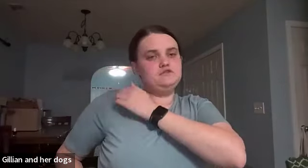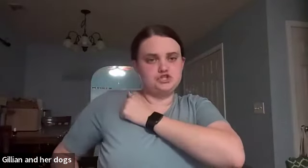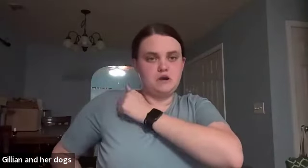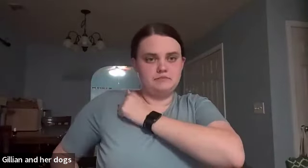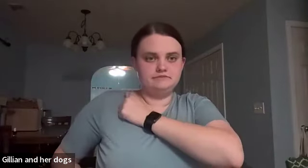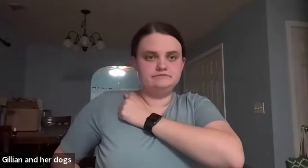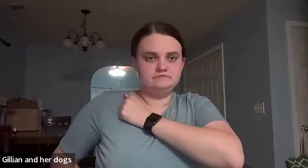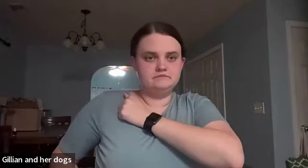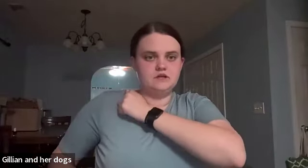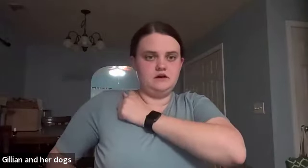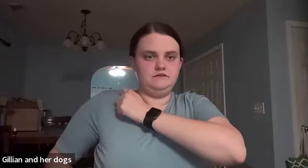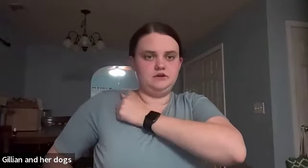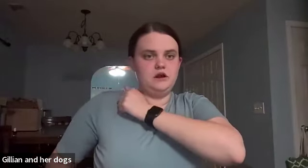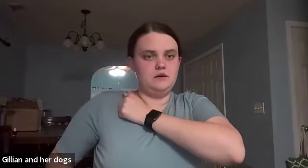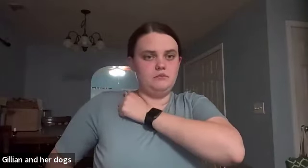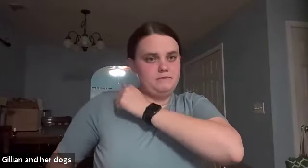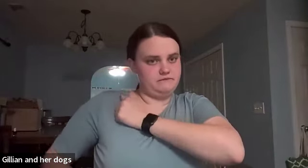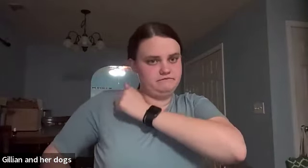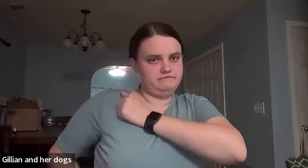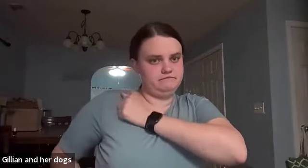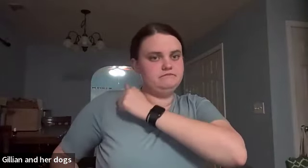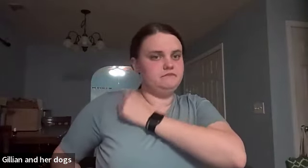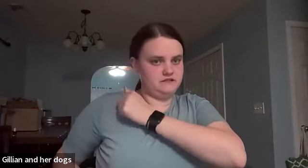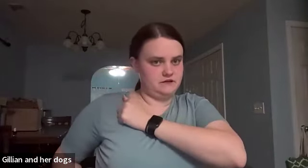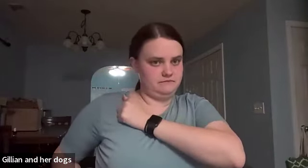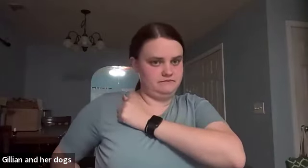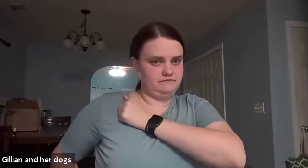the strap of your weapon. Military.